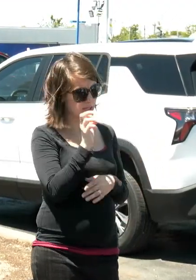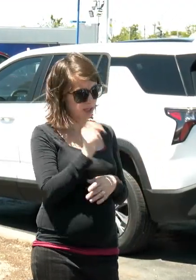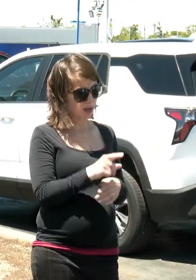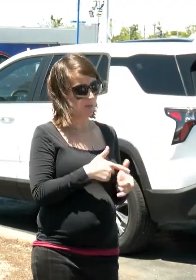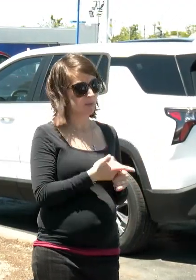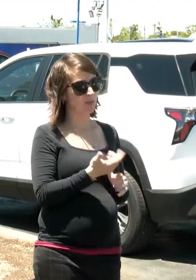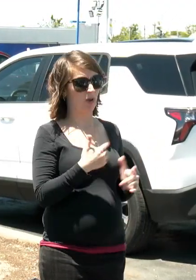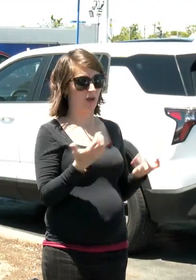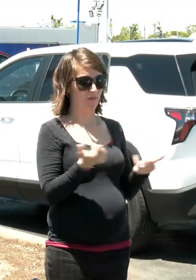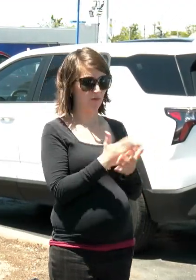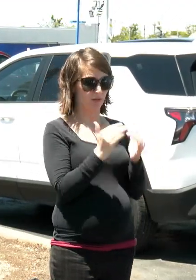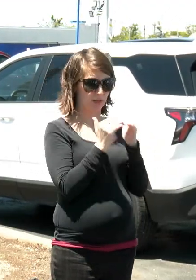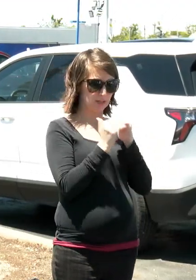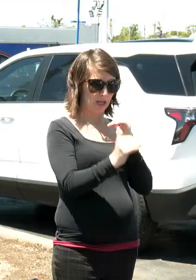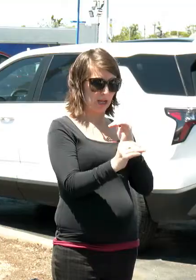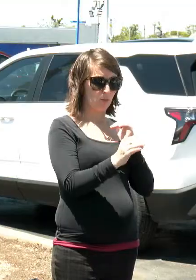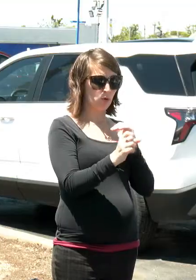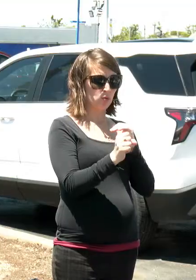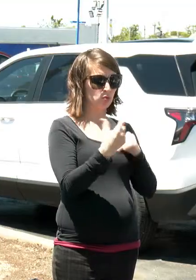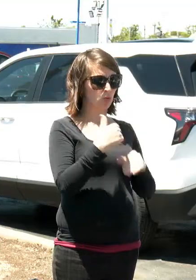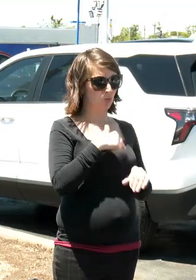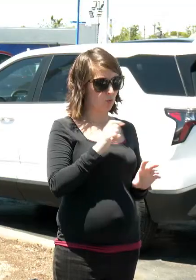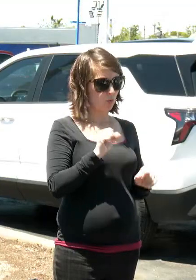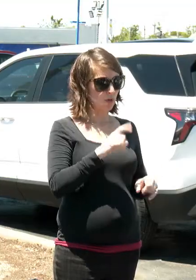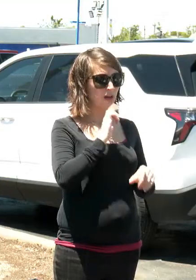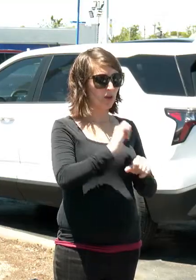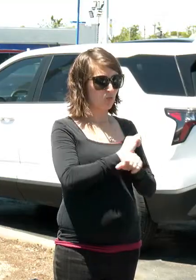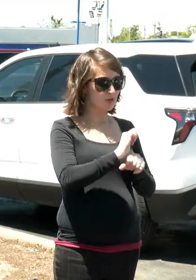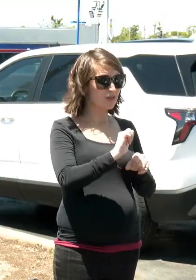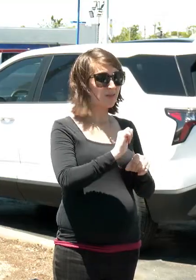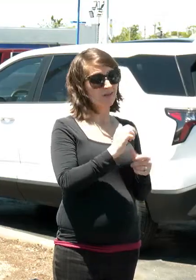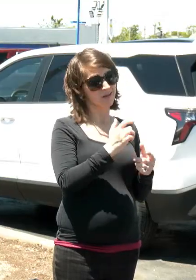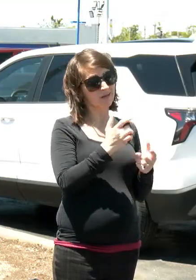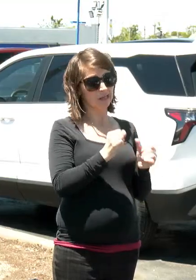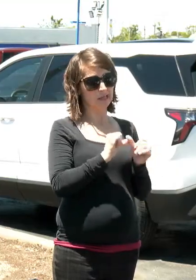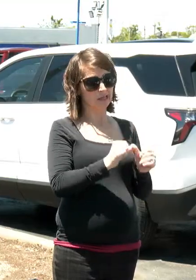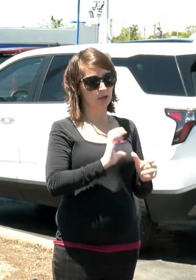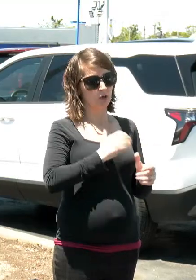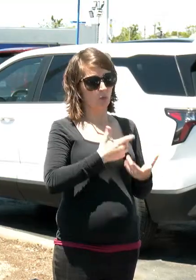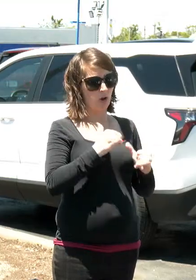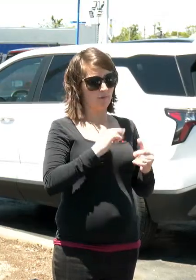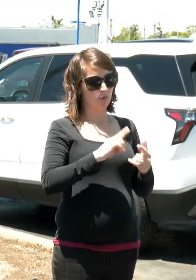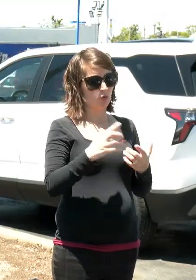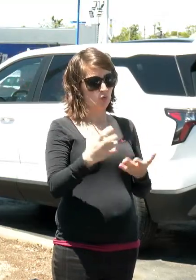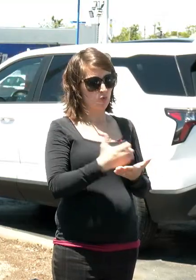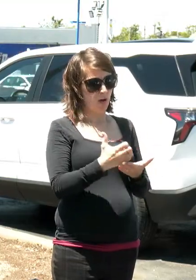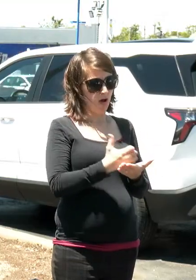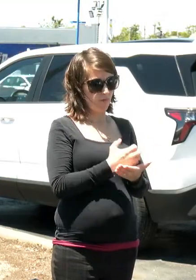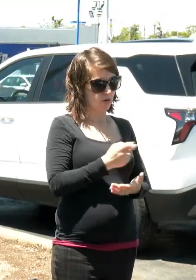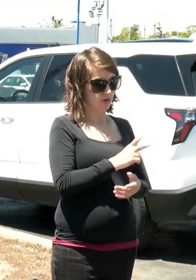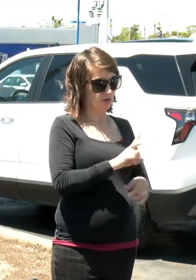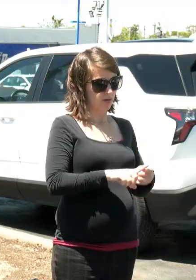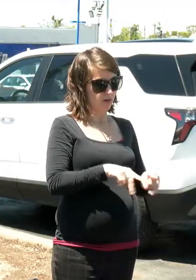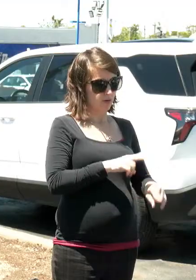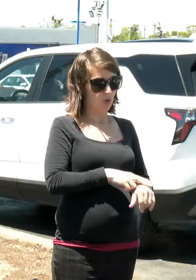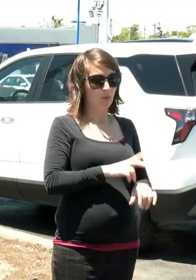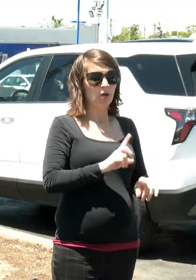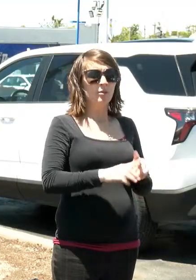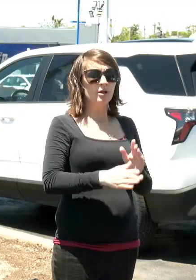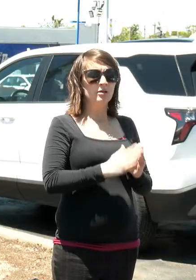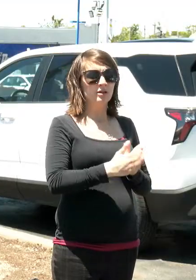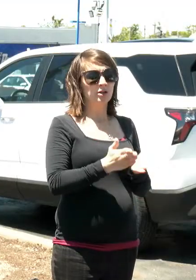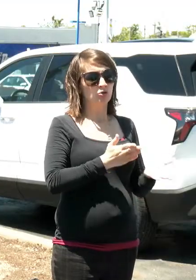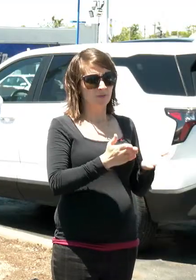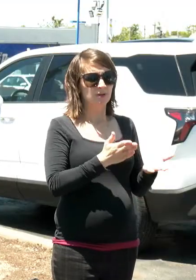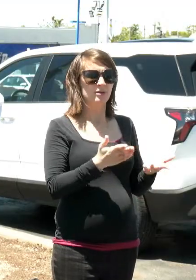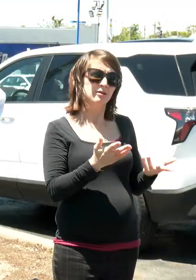get it stabilized, so we can really, really continue the efforts of recovery. So please give us a little bit of grace. But city services, as